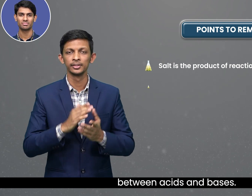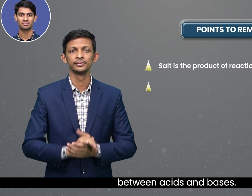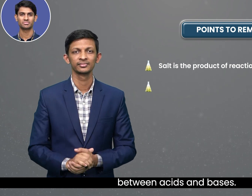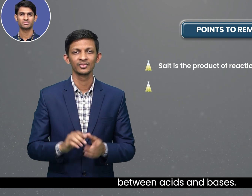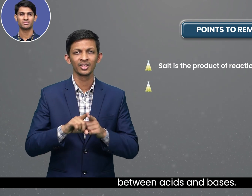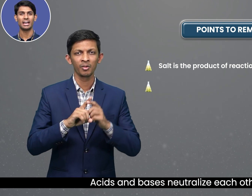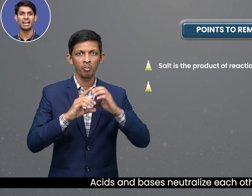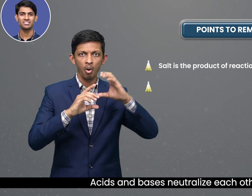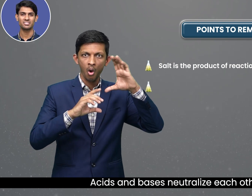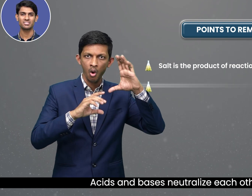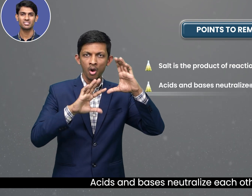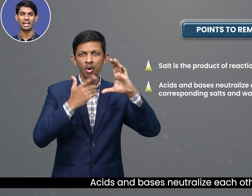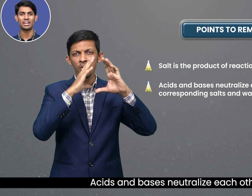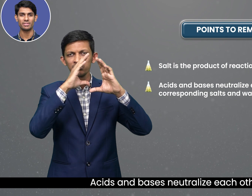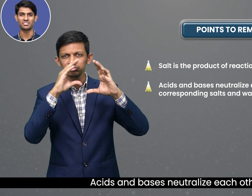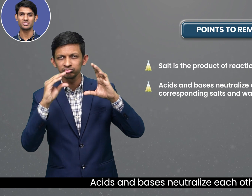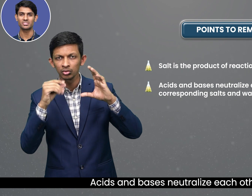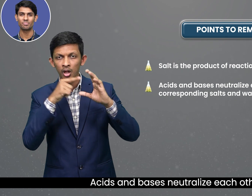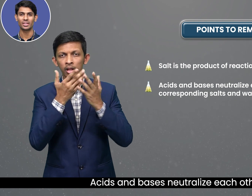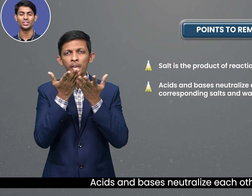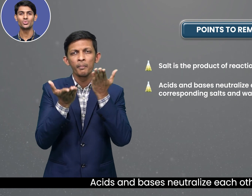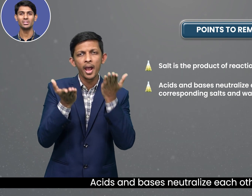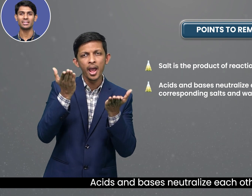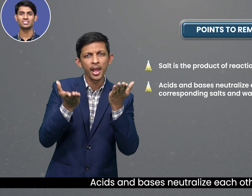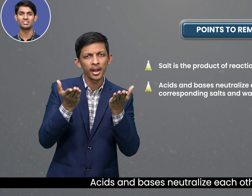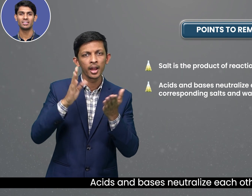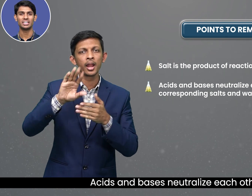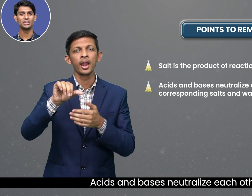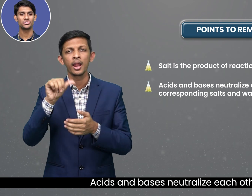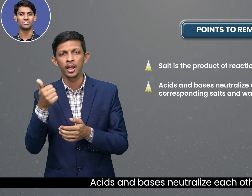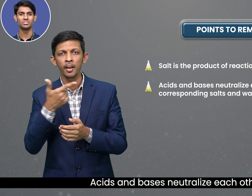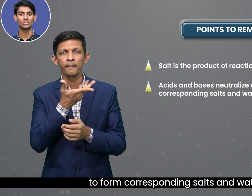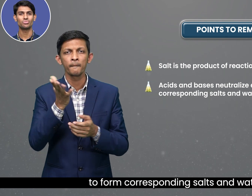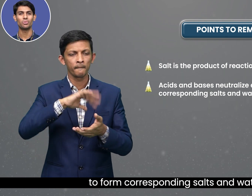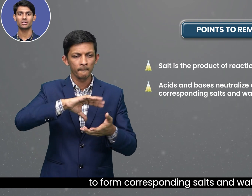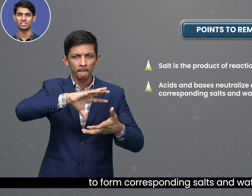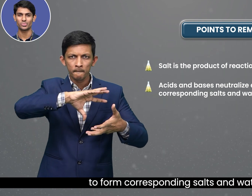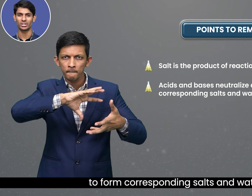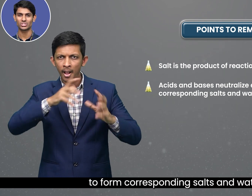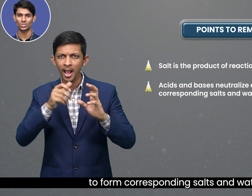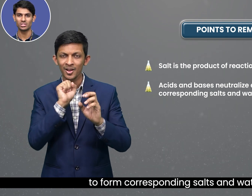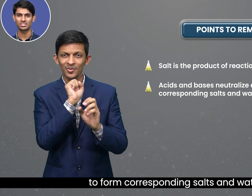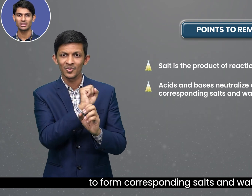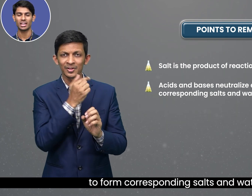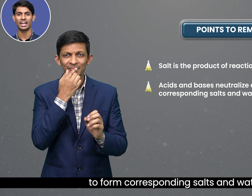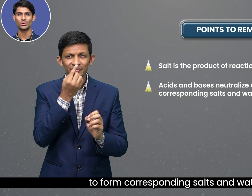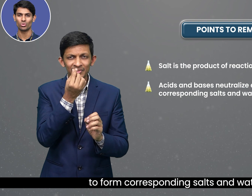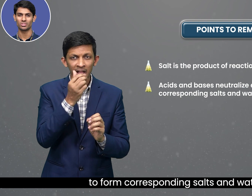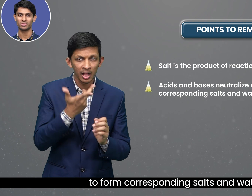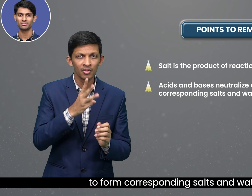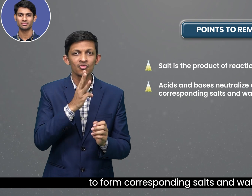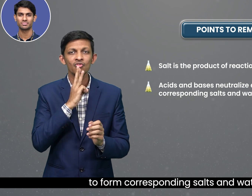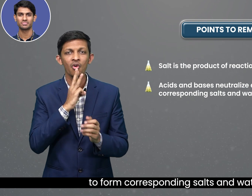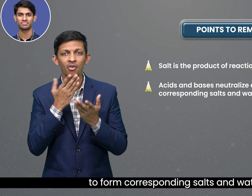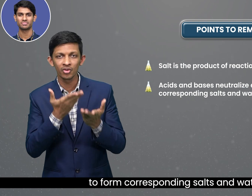bases. Acids and bases neutralize each other to form corresponding salts and